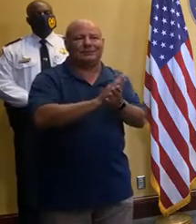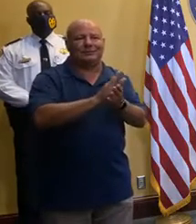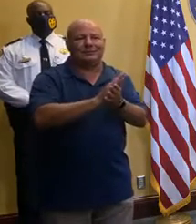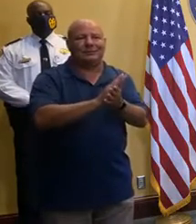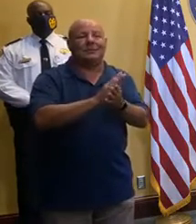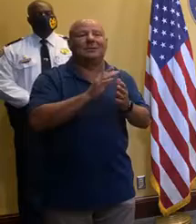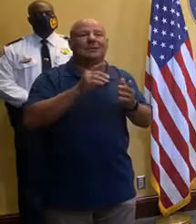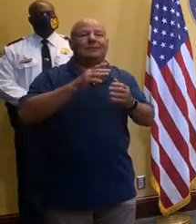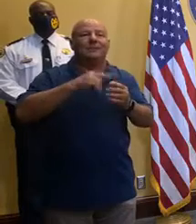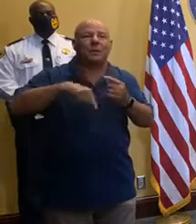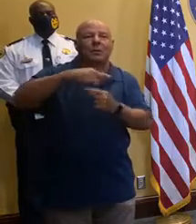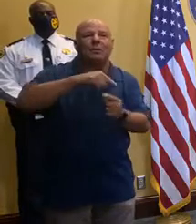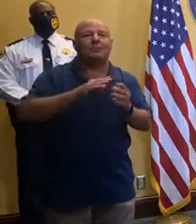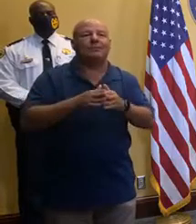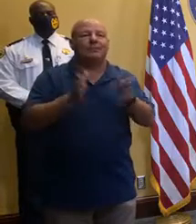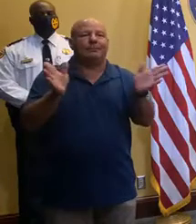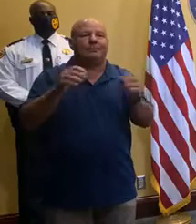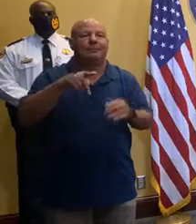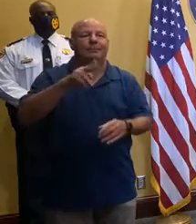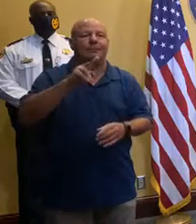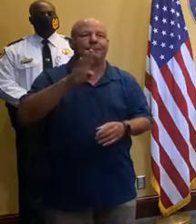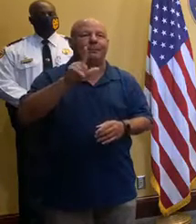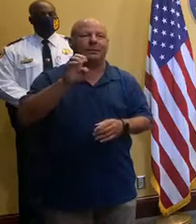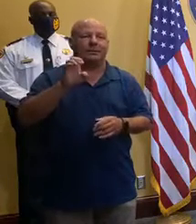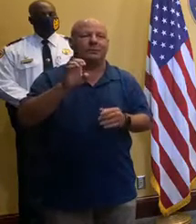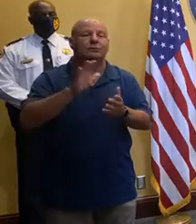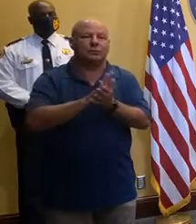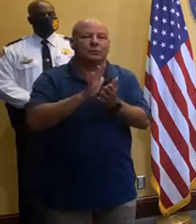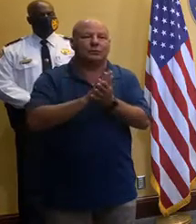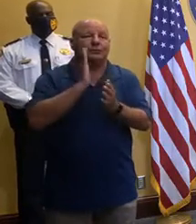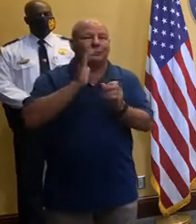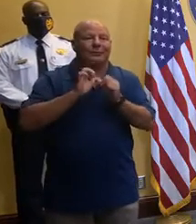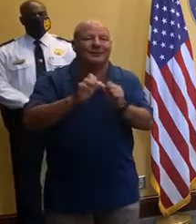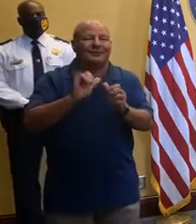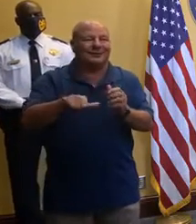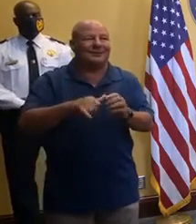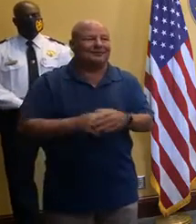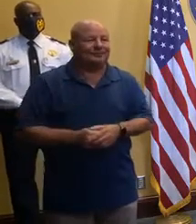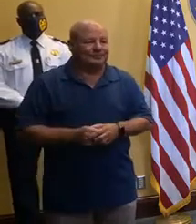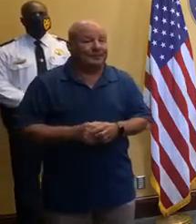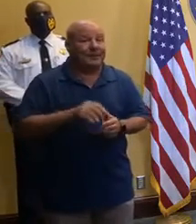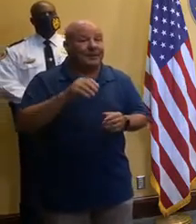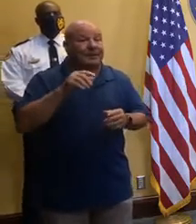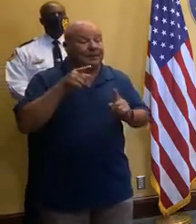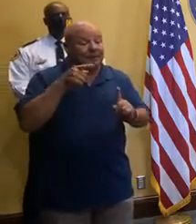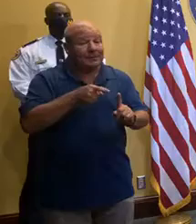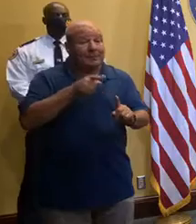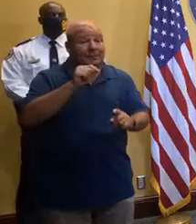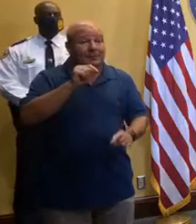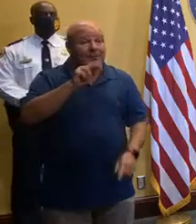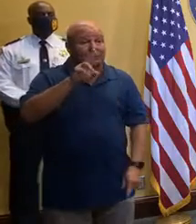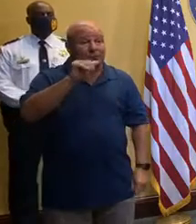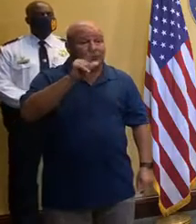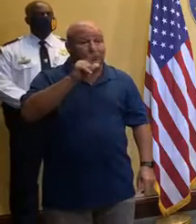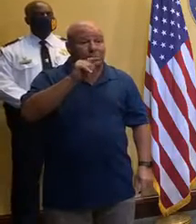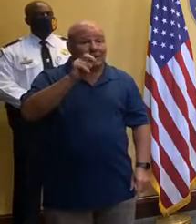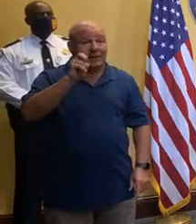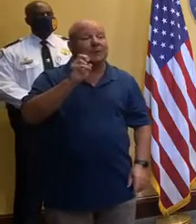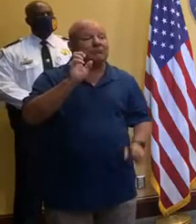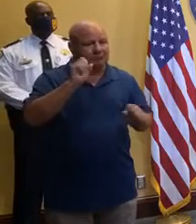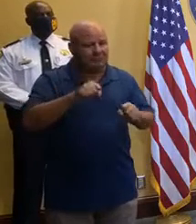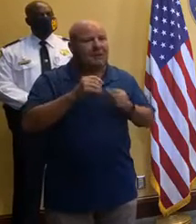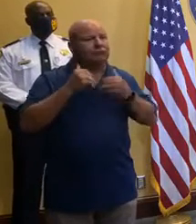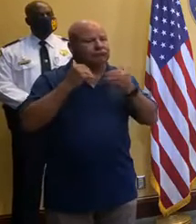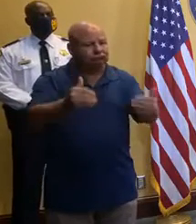our public schools. So we'll continue on that path. Bottom line, Tulane can proceed because we've